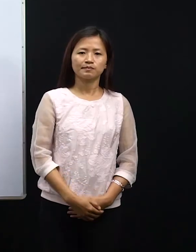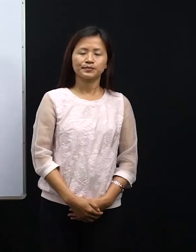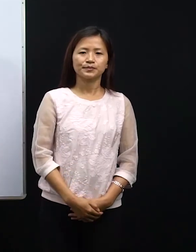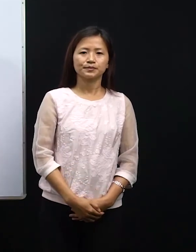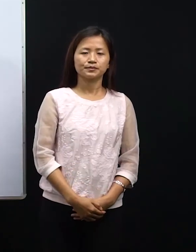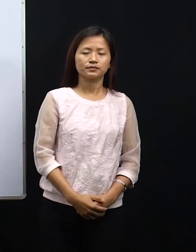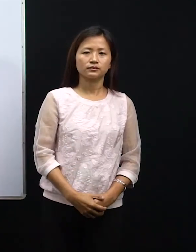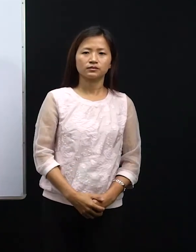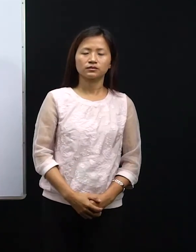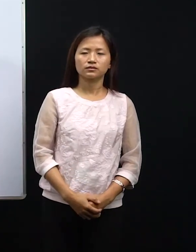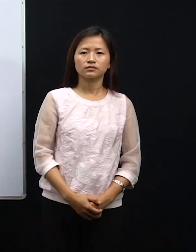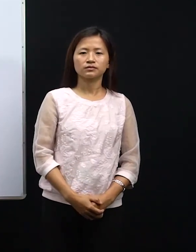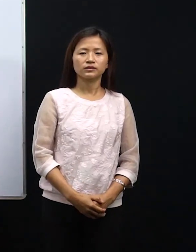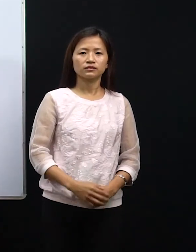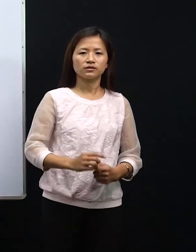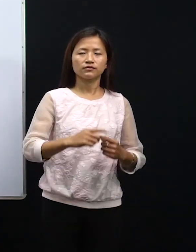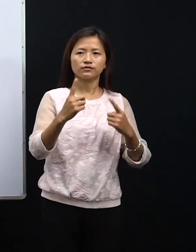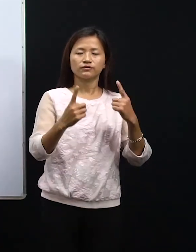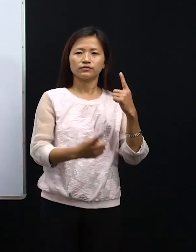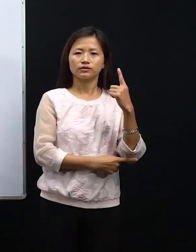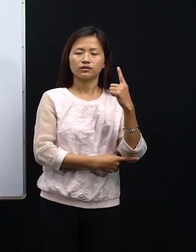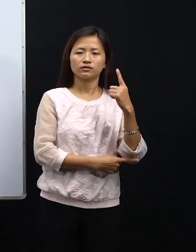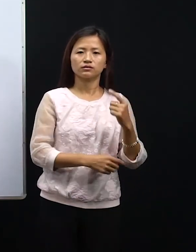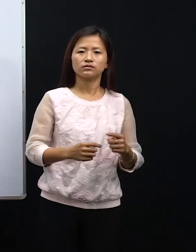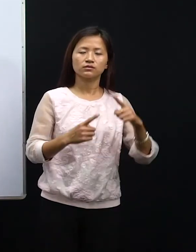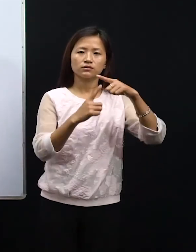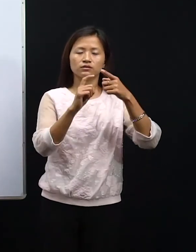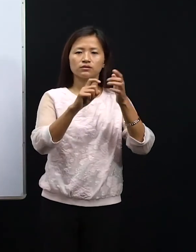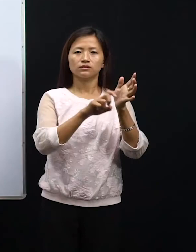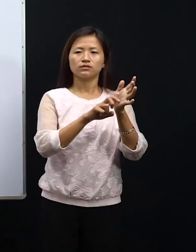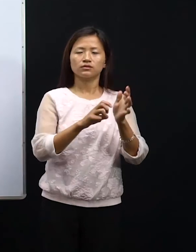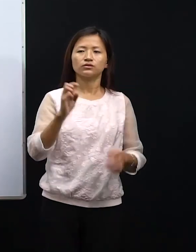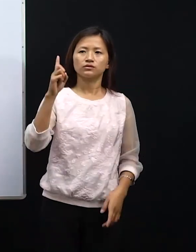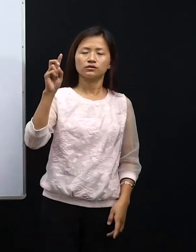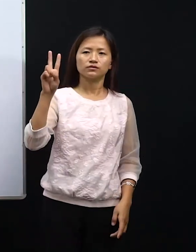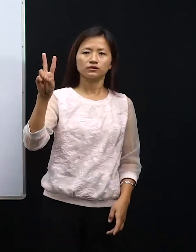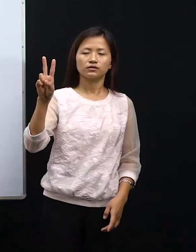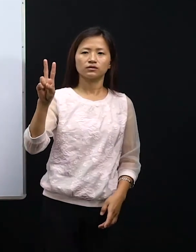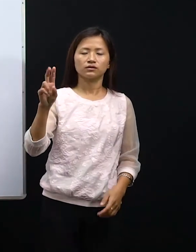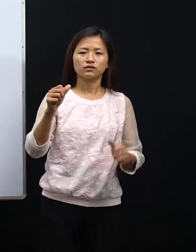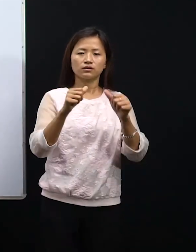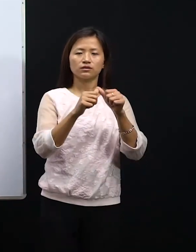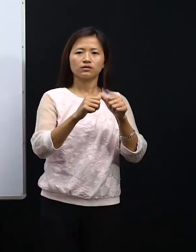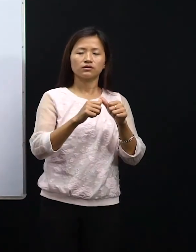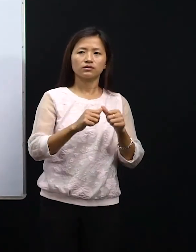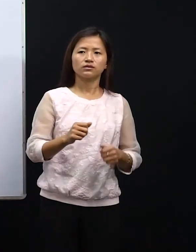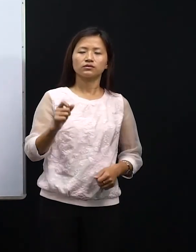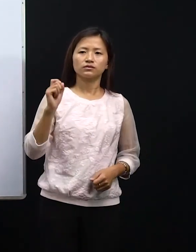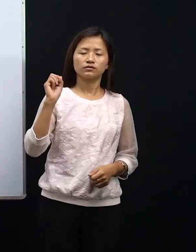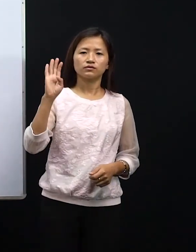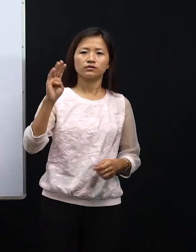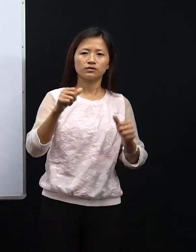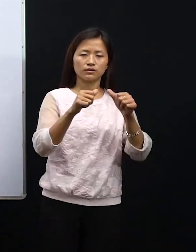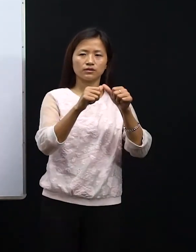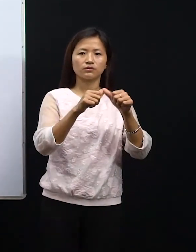Okay. Finally, if you come to the last term, 12a, 4a. No sign is given means it is